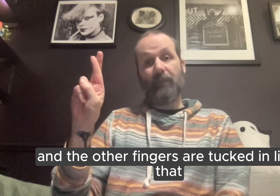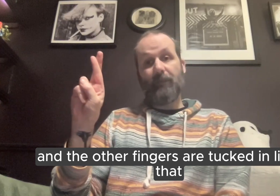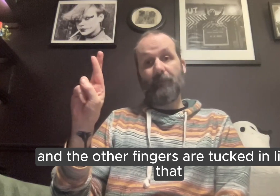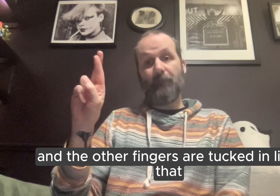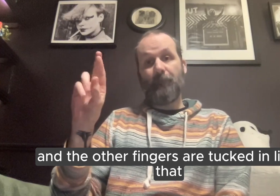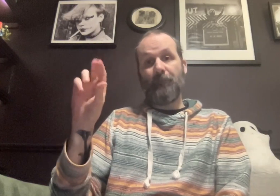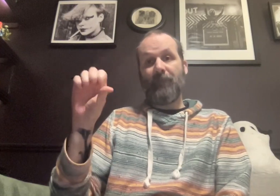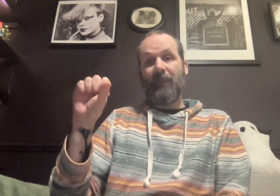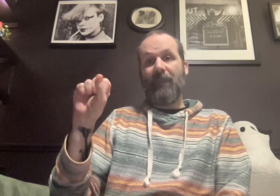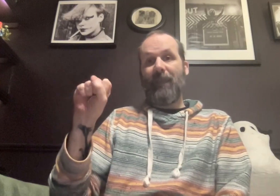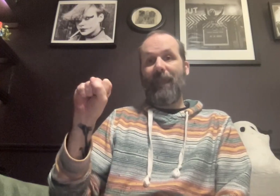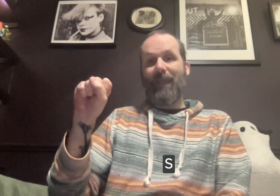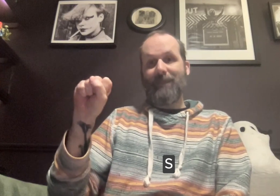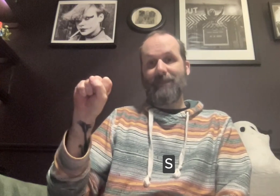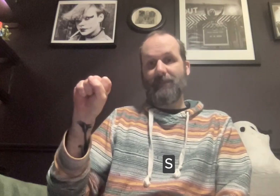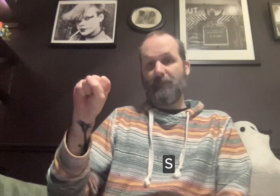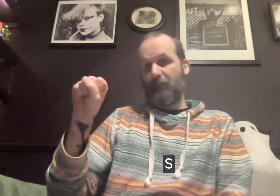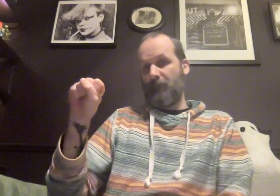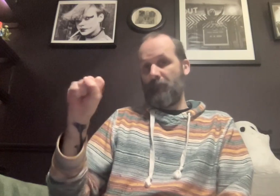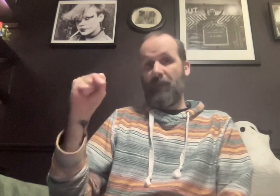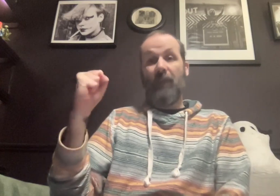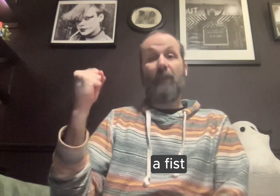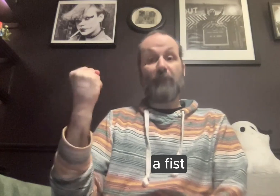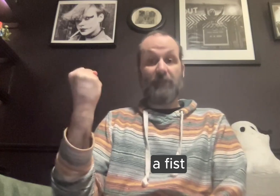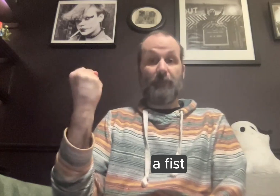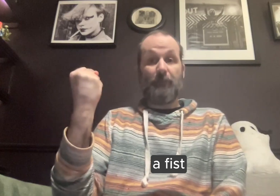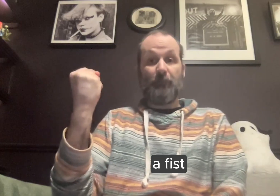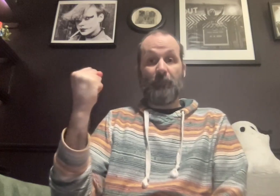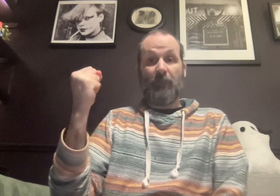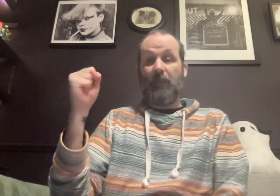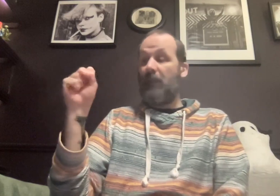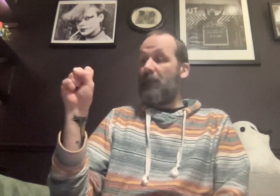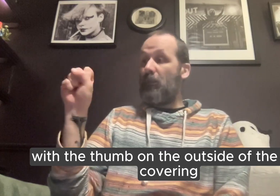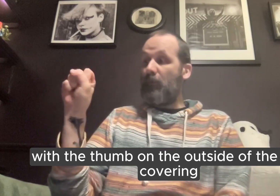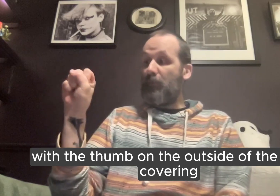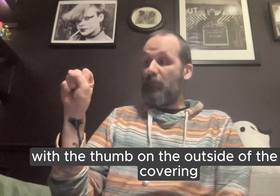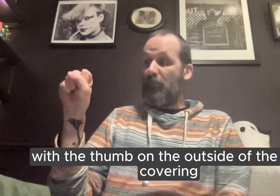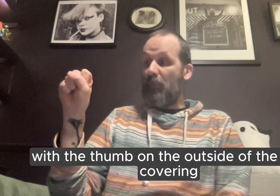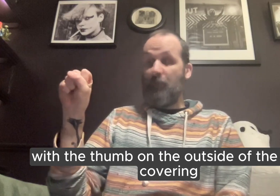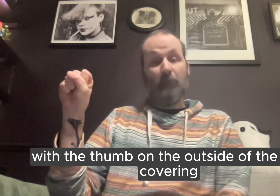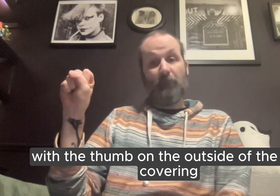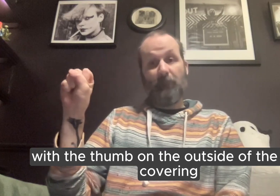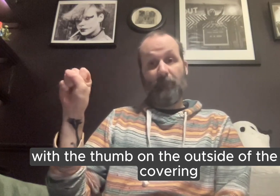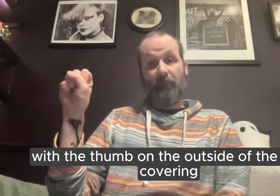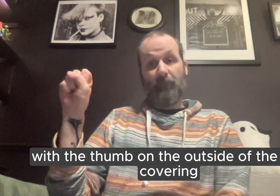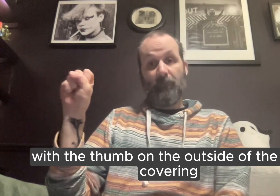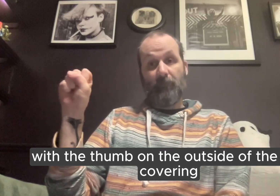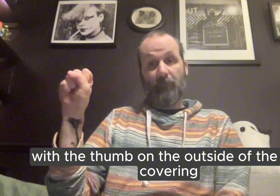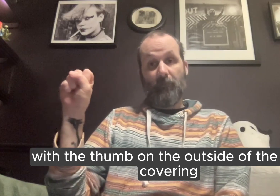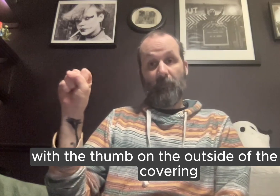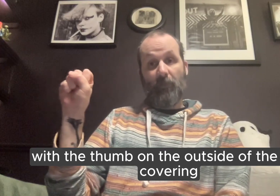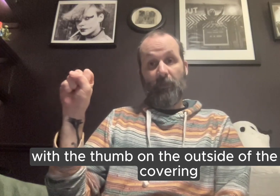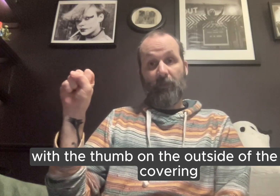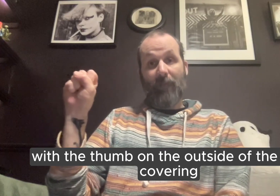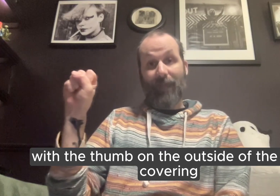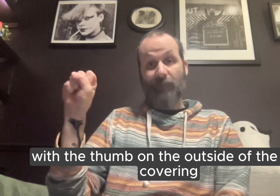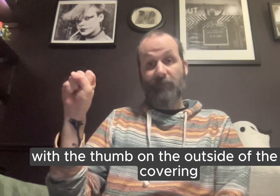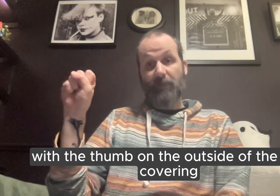that. S, a fist, with the thumb on the outside